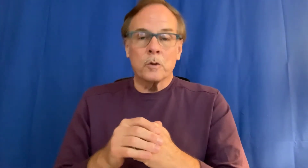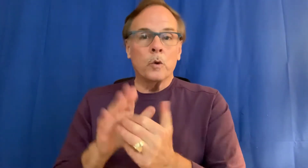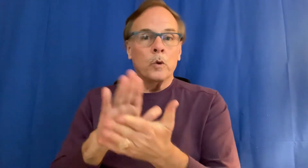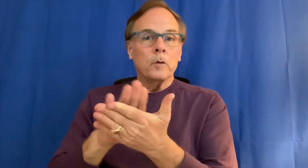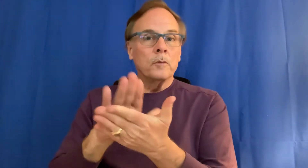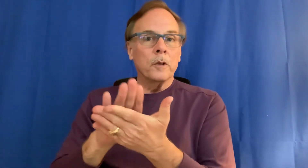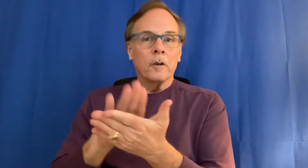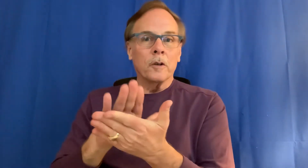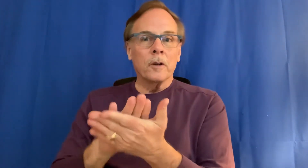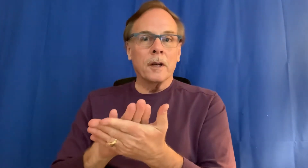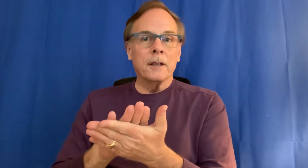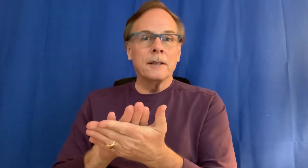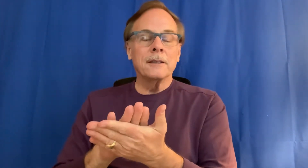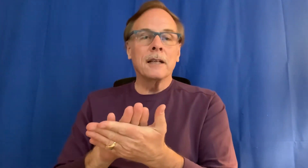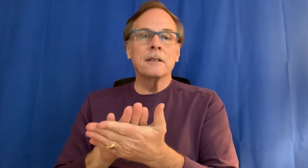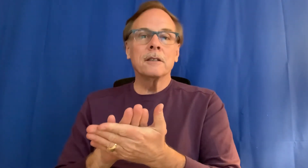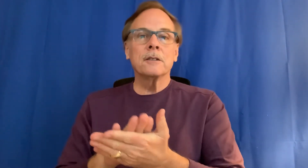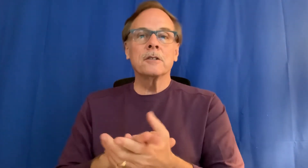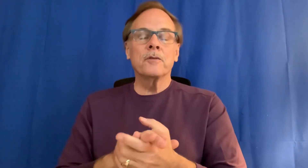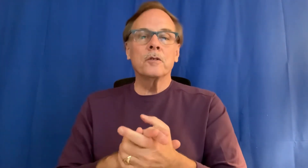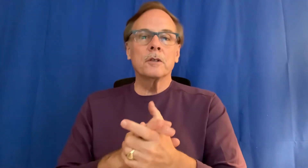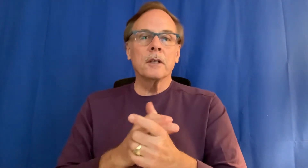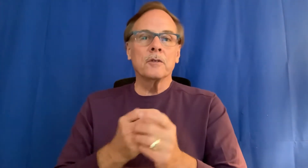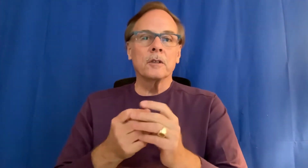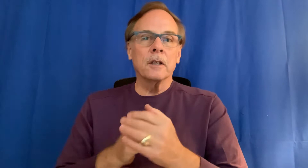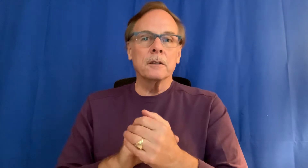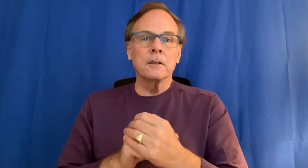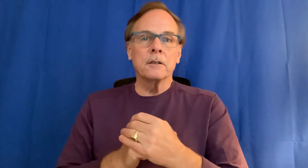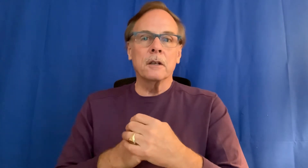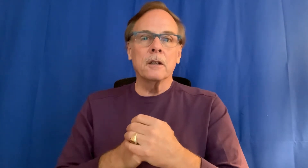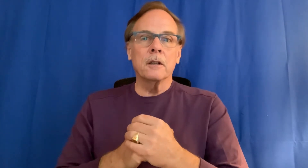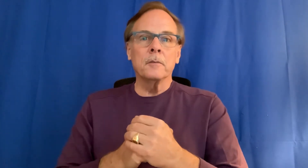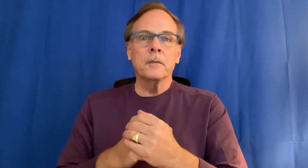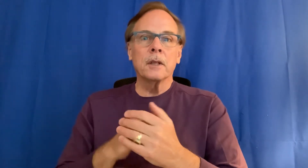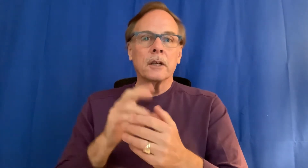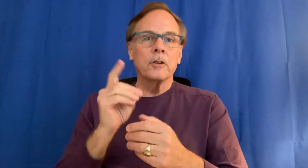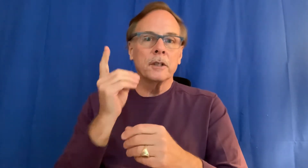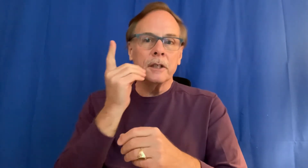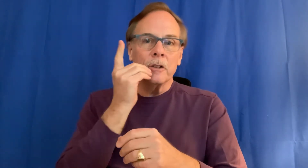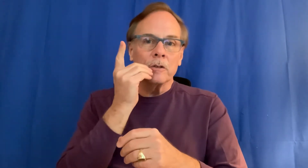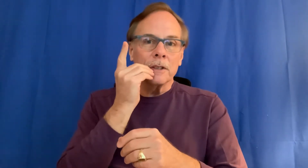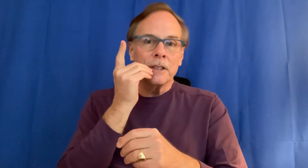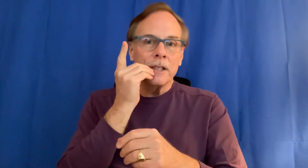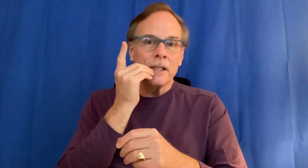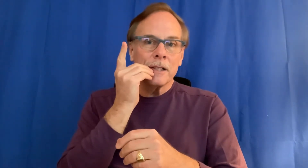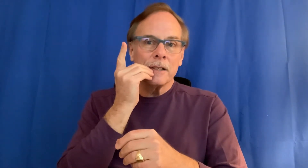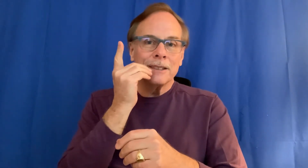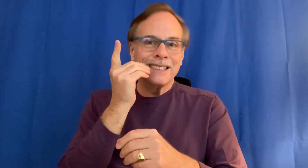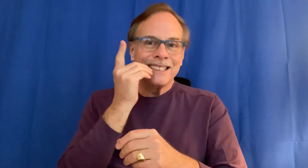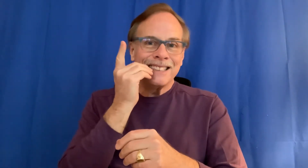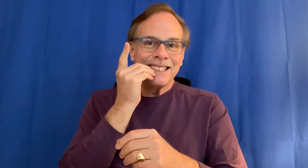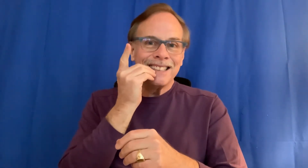School, we all know that. Dentist, there's a few signs for dentists. The letter D on the teeth.